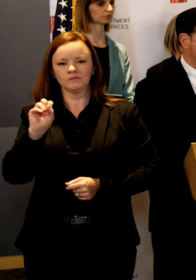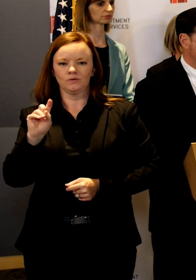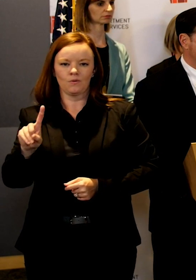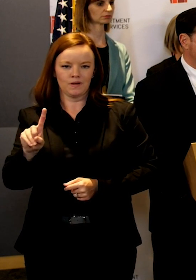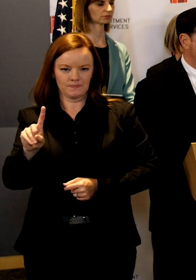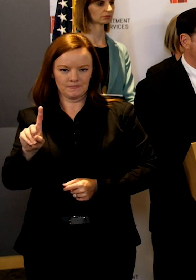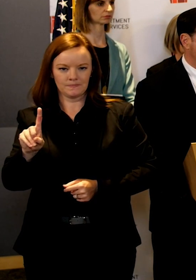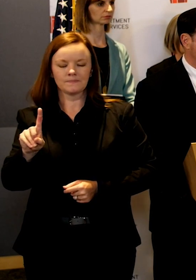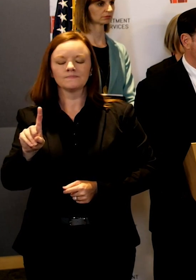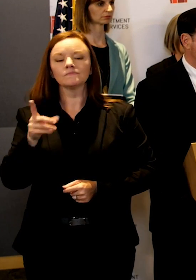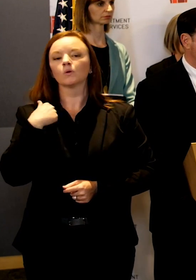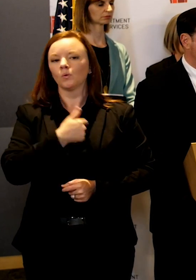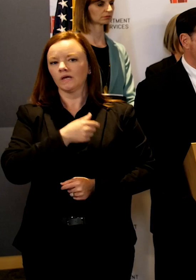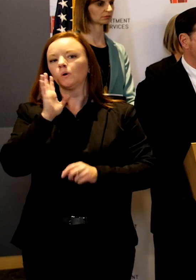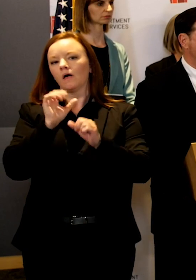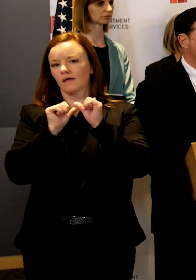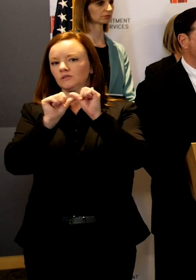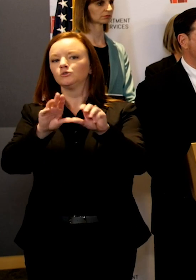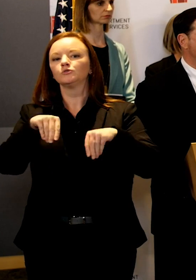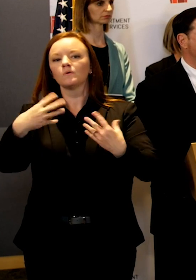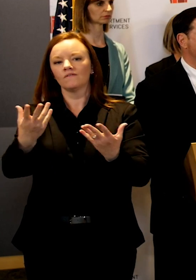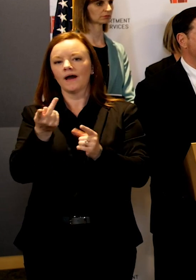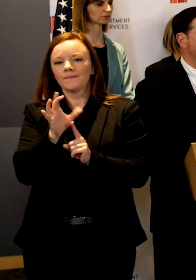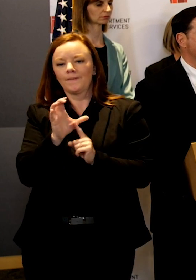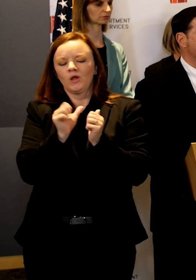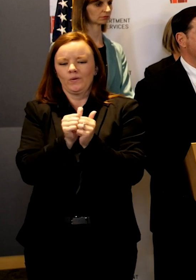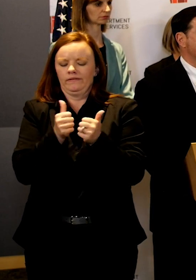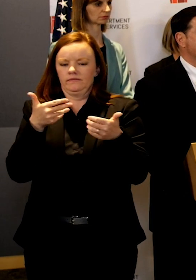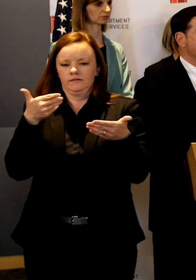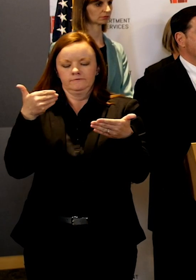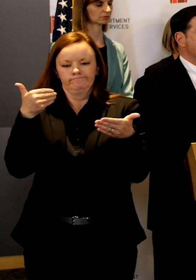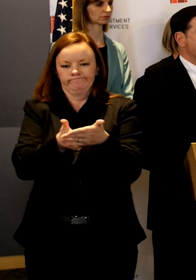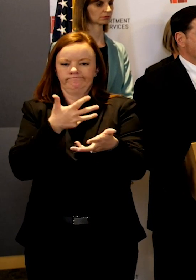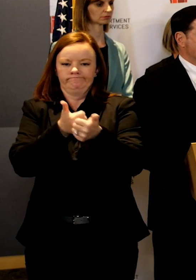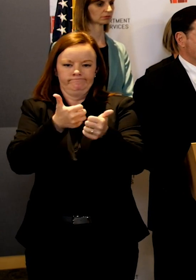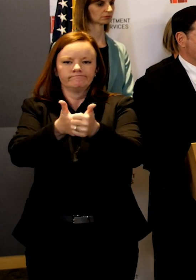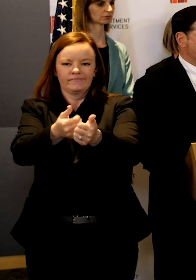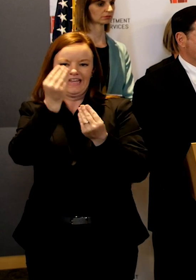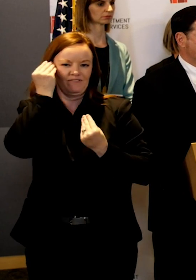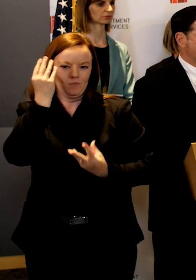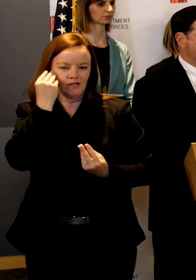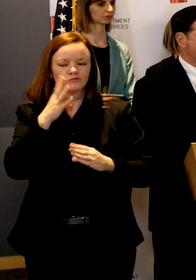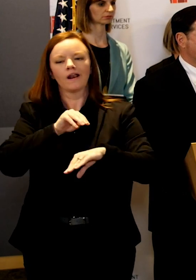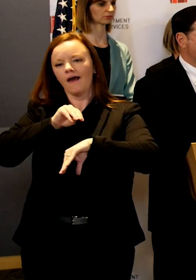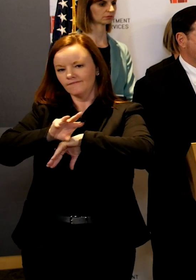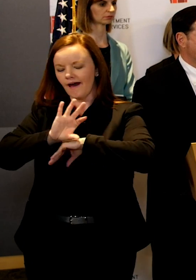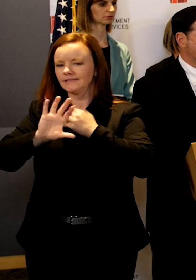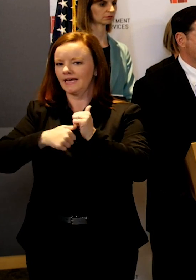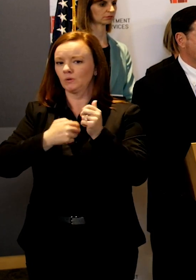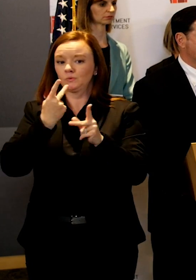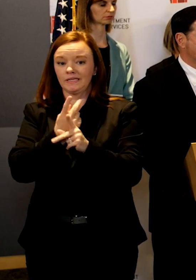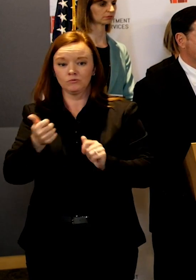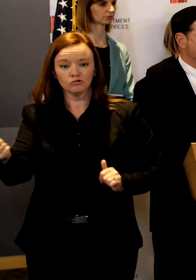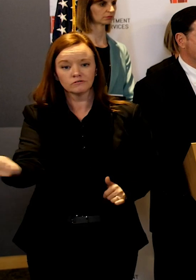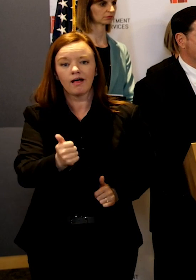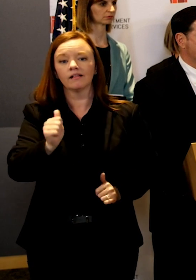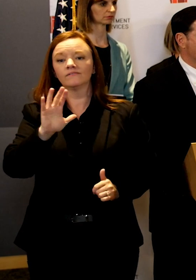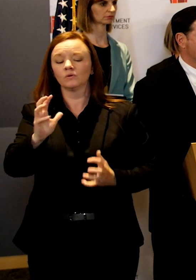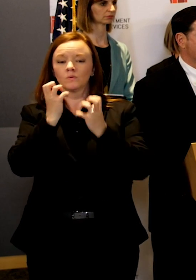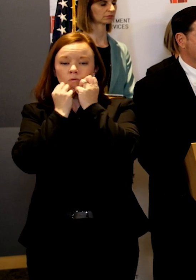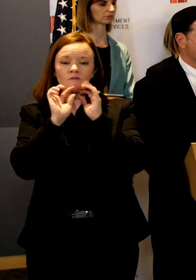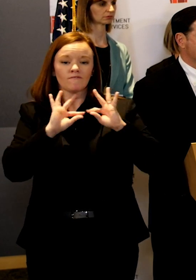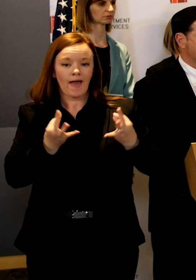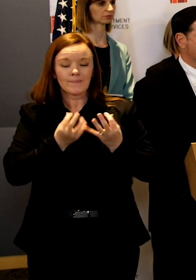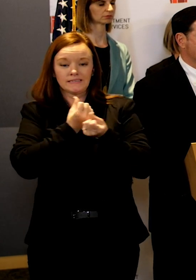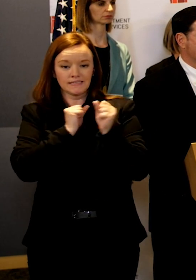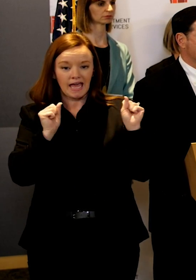1-844-542-8201. We will continue to provide the public with the most up-to-date information and advice on how to keep yourself and your loved ones safe.